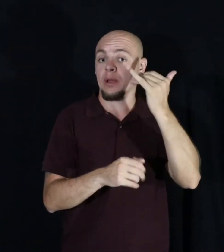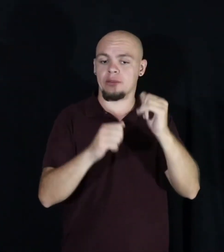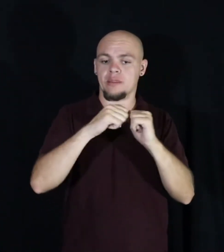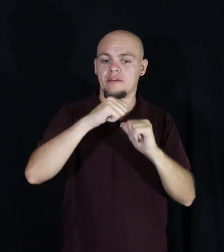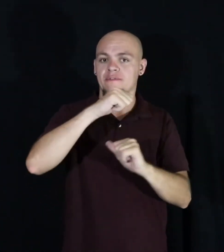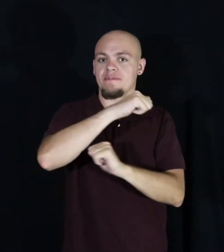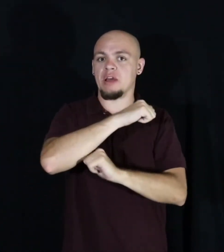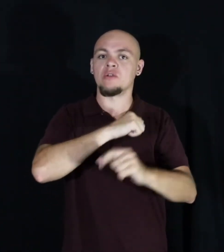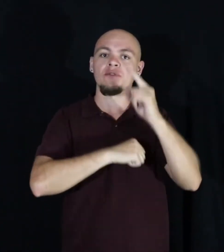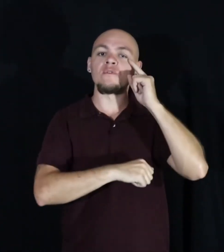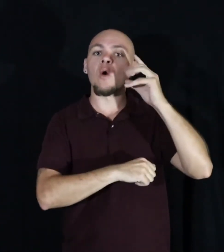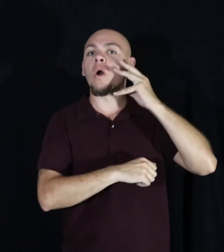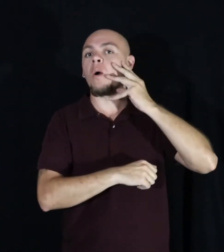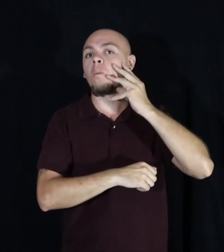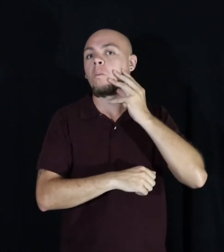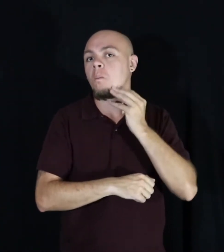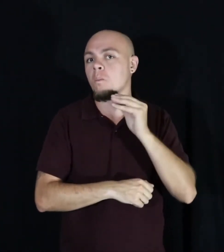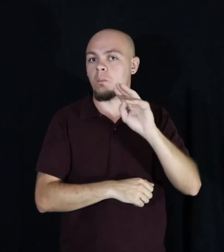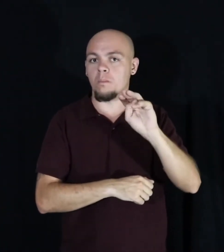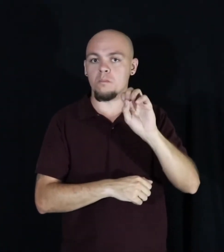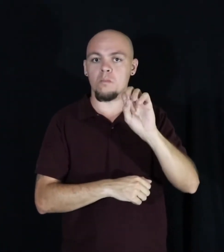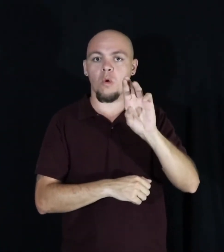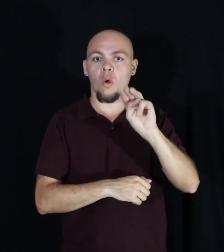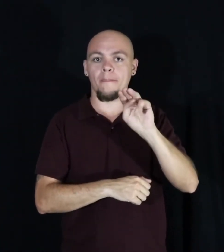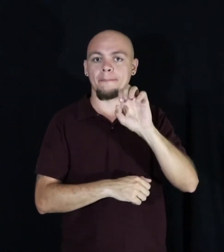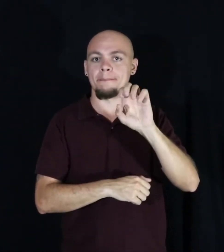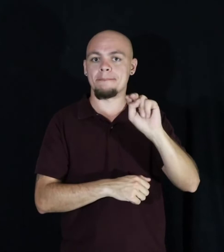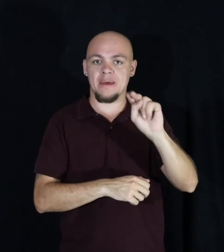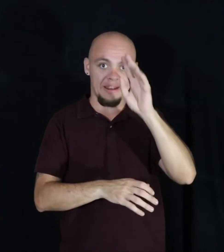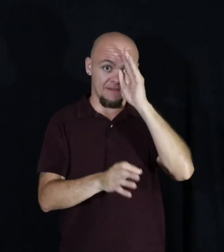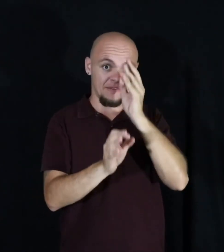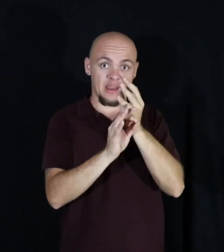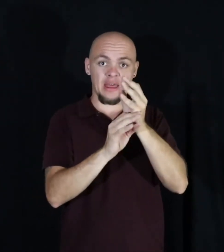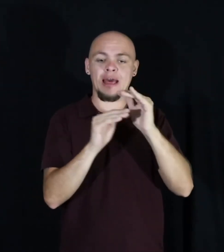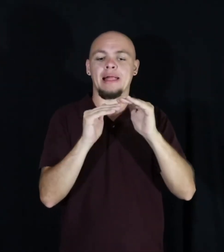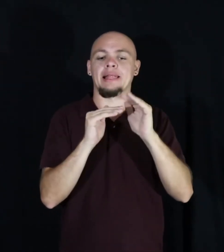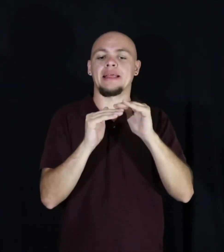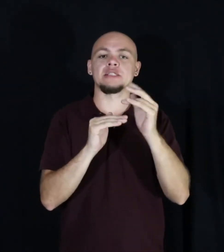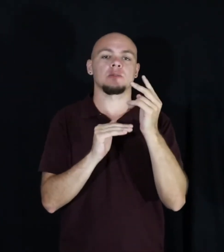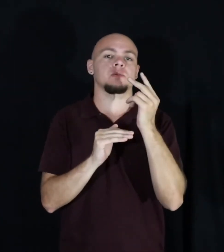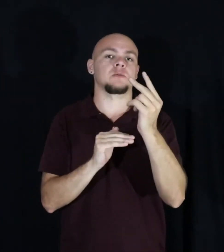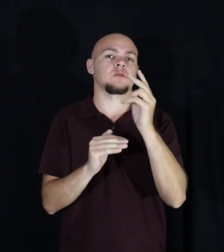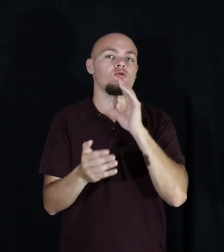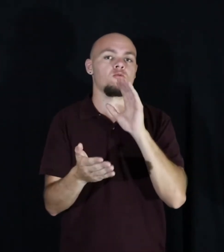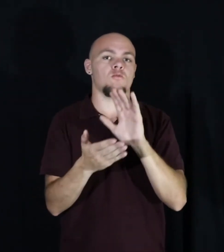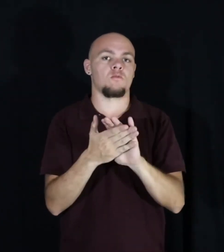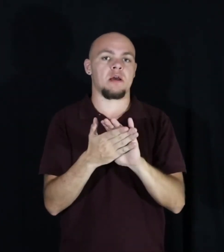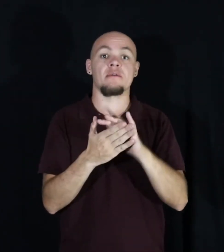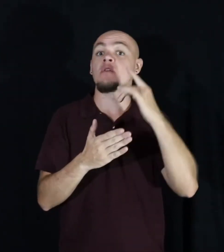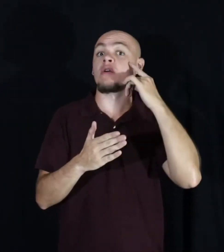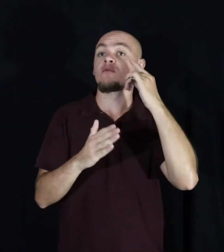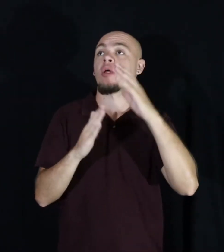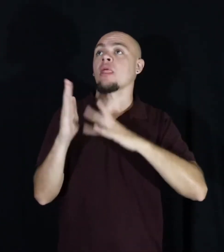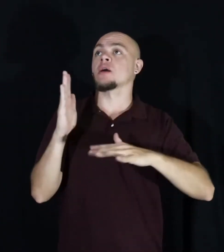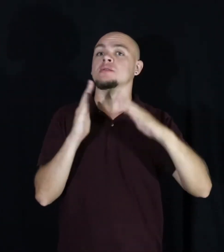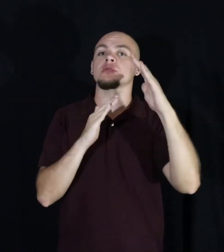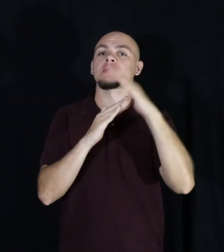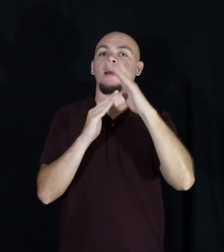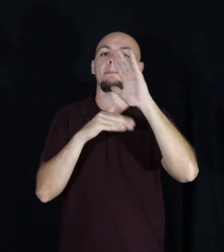Mormon faith did declare you need at least 2 wives to get to the highest degree of glory in